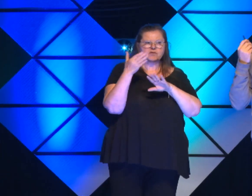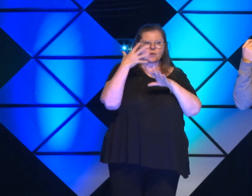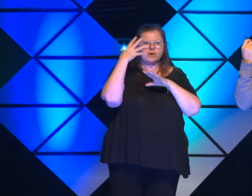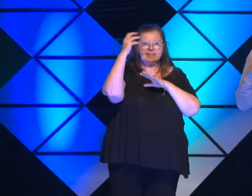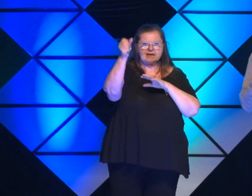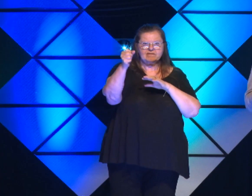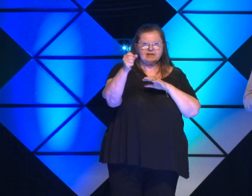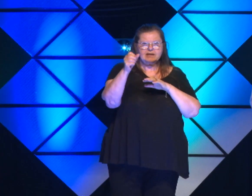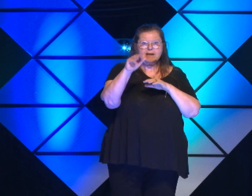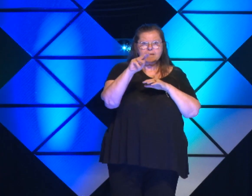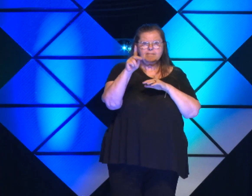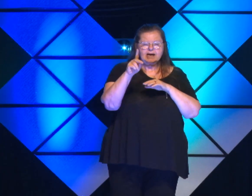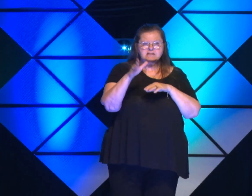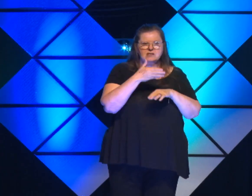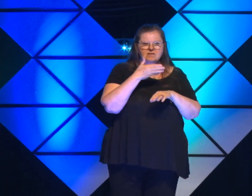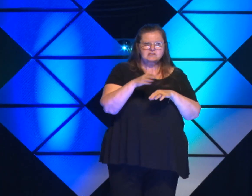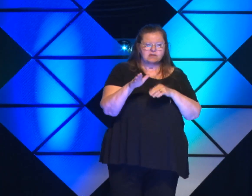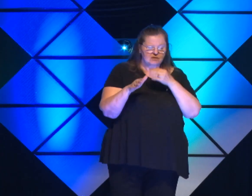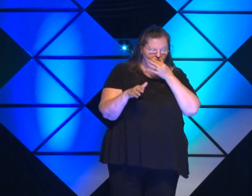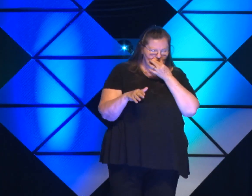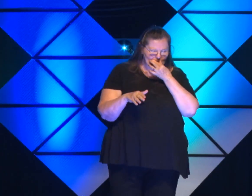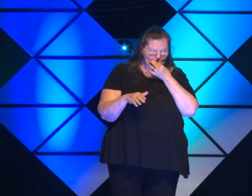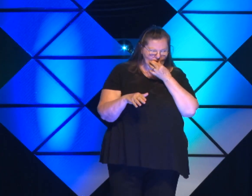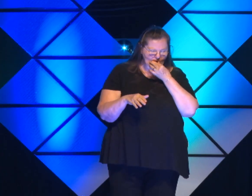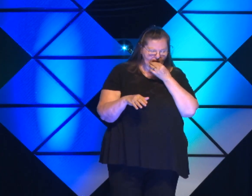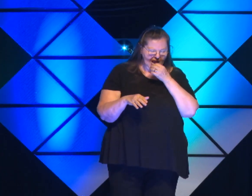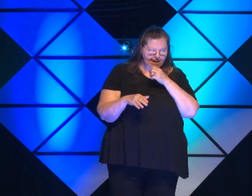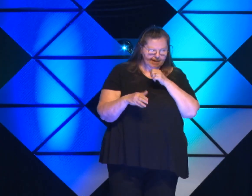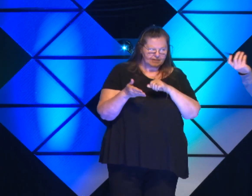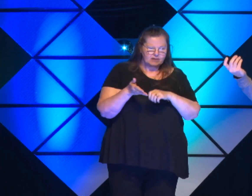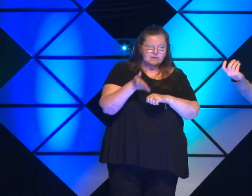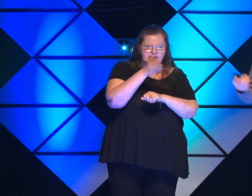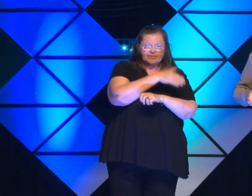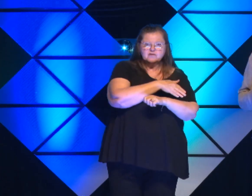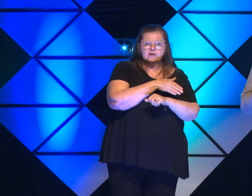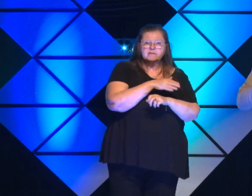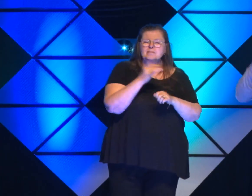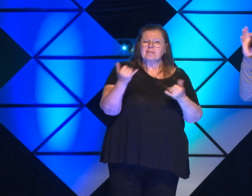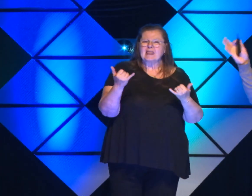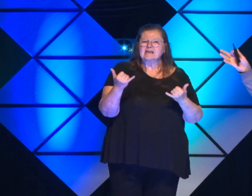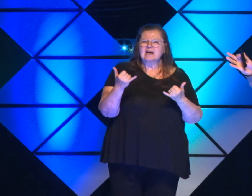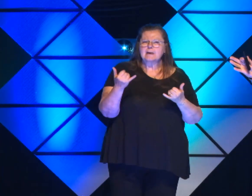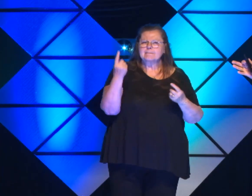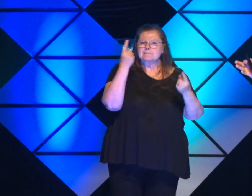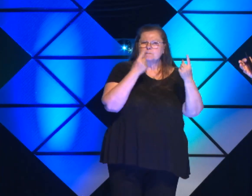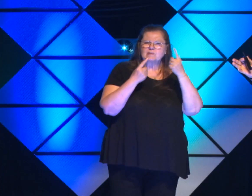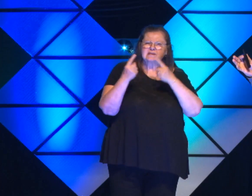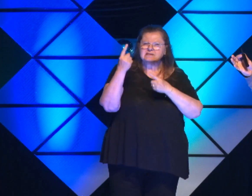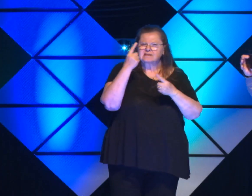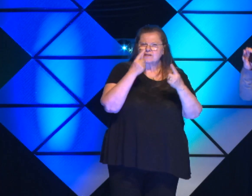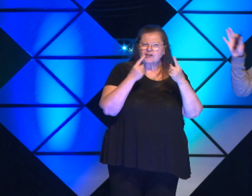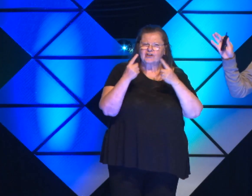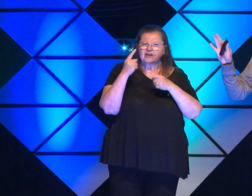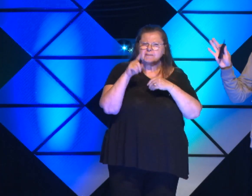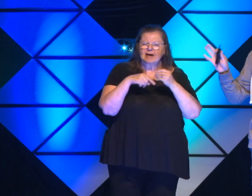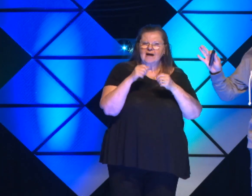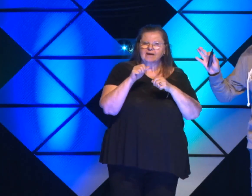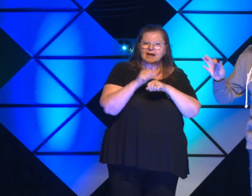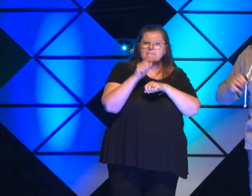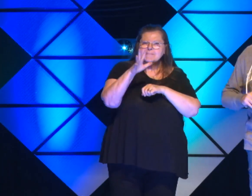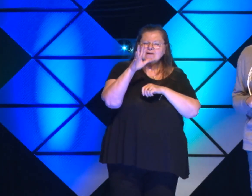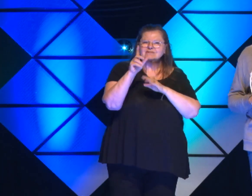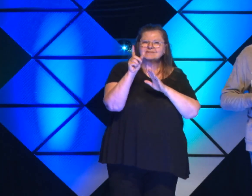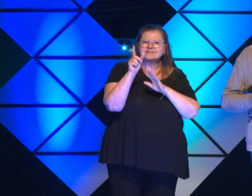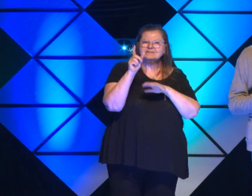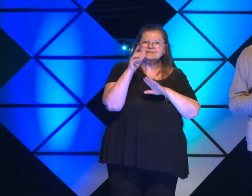going to replay a song we did earlier. And I want to encourage you during this time to just consider having a mountaintop moment.